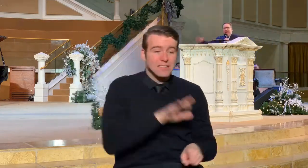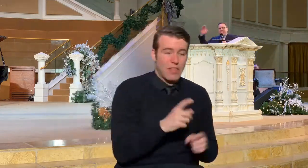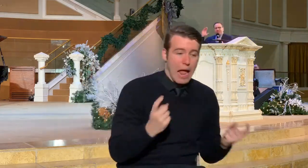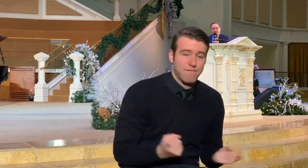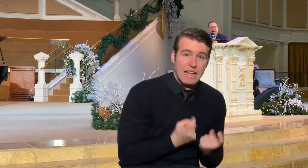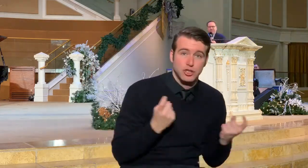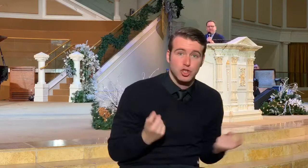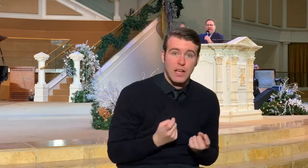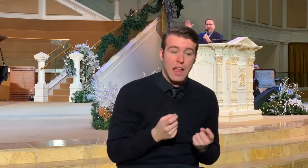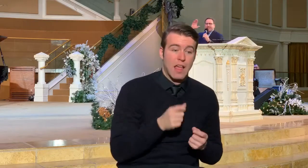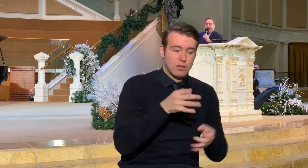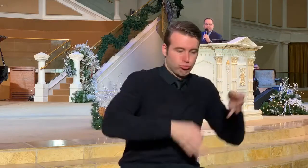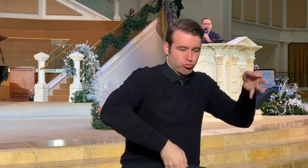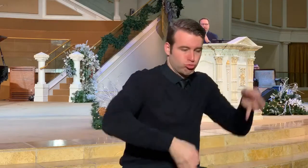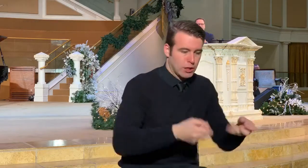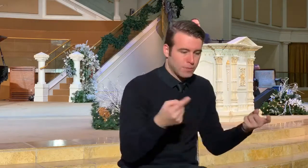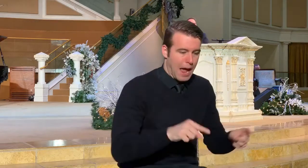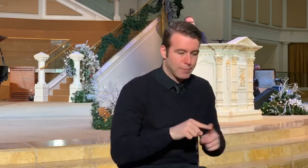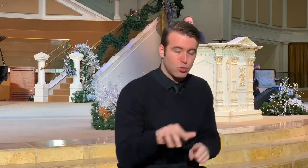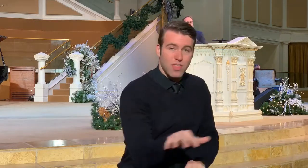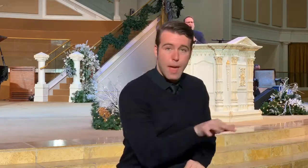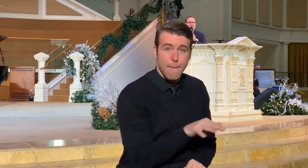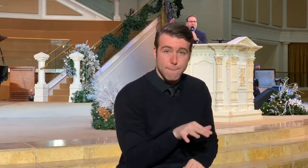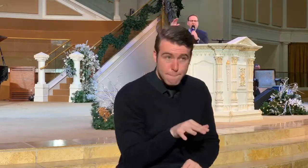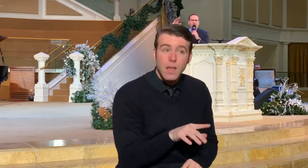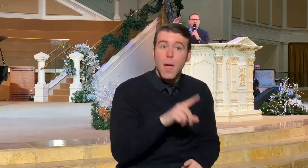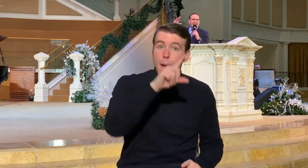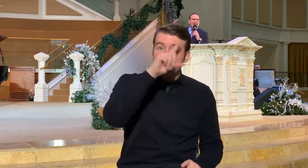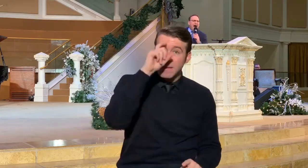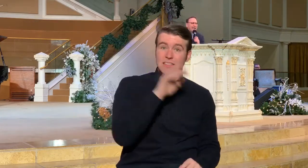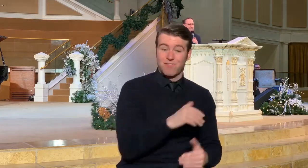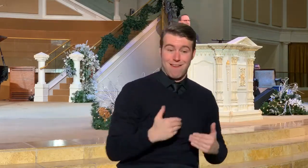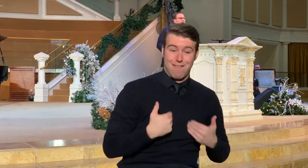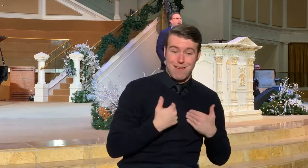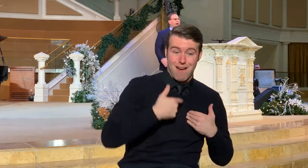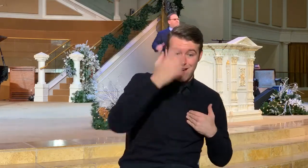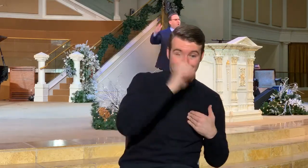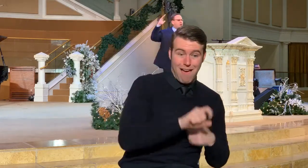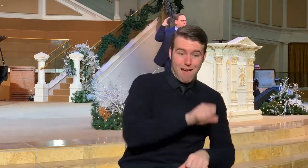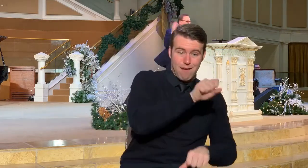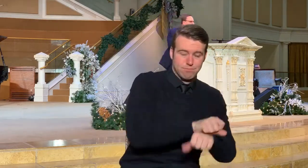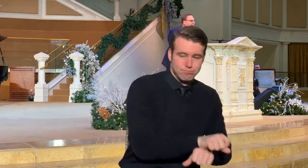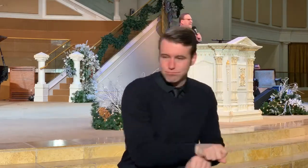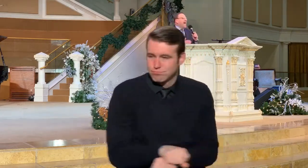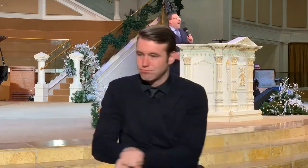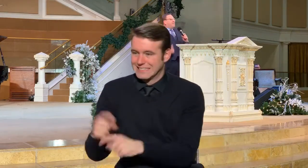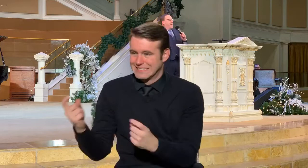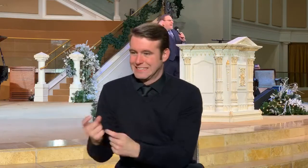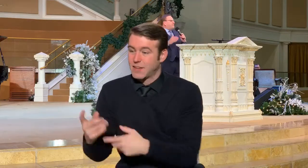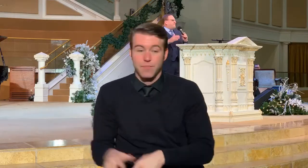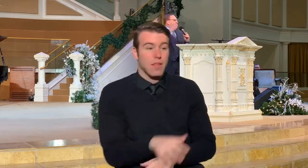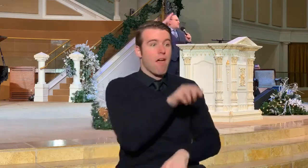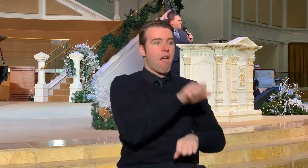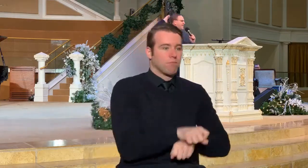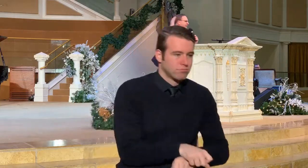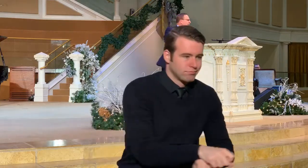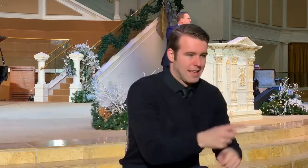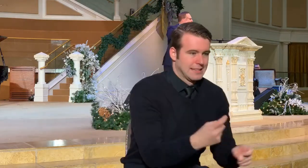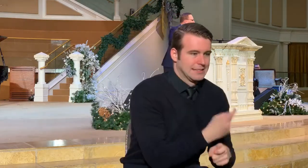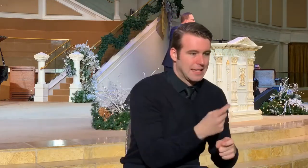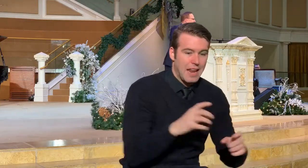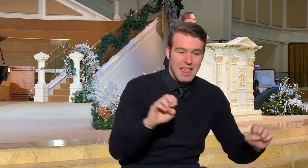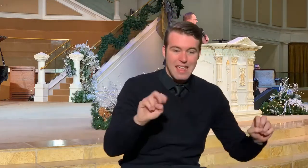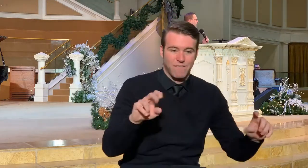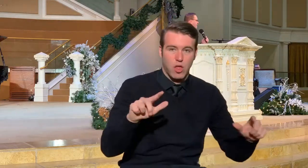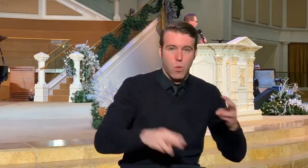affliction and judgment that had come to them because of the young lions that had brought sin and the influence of an